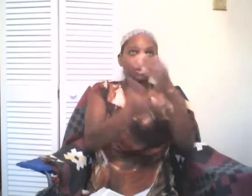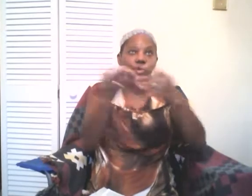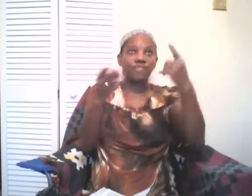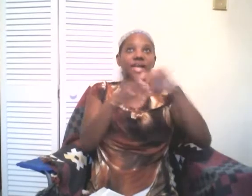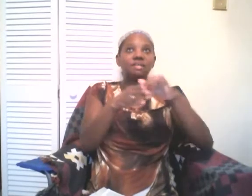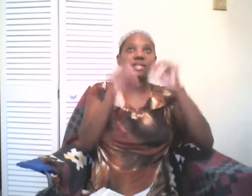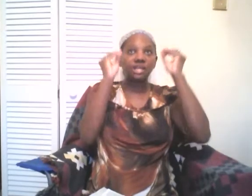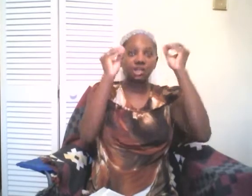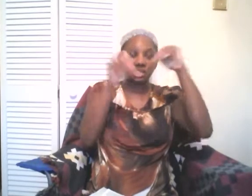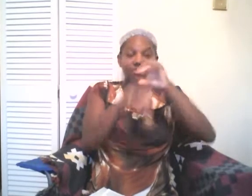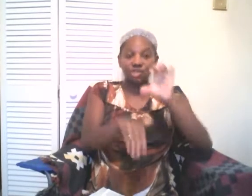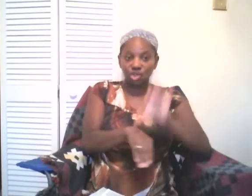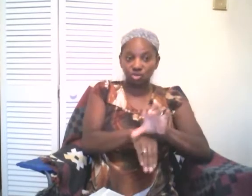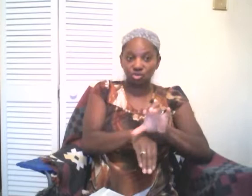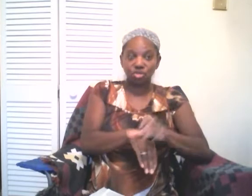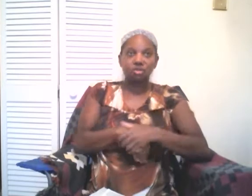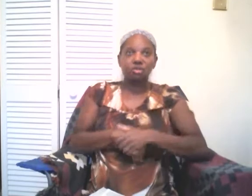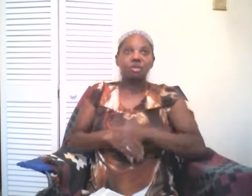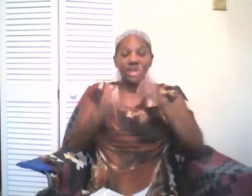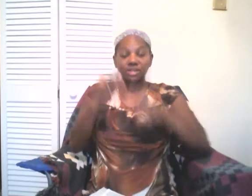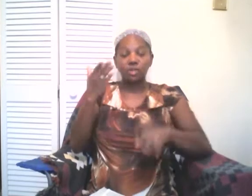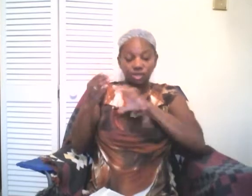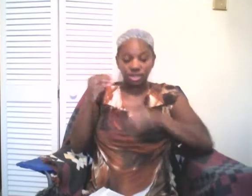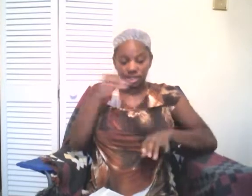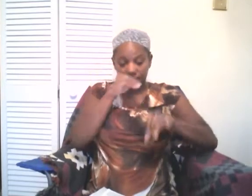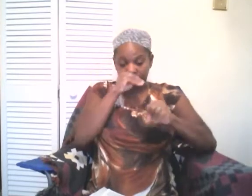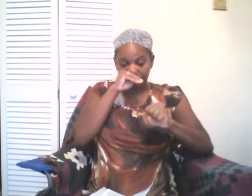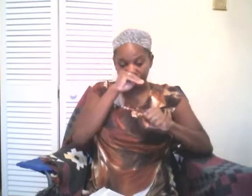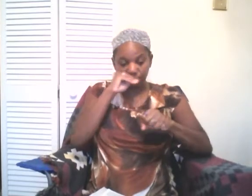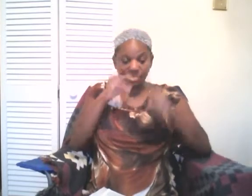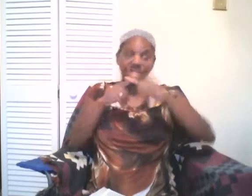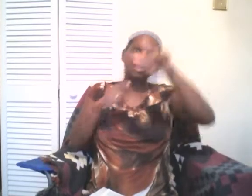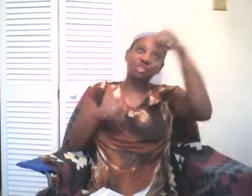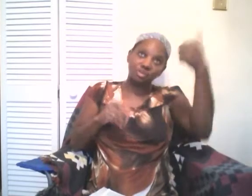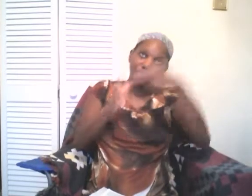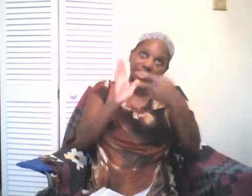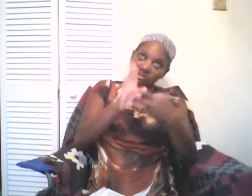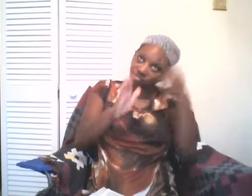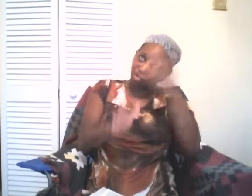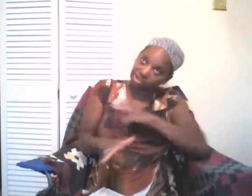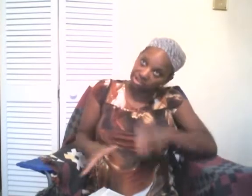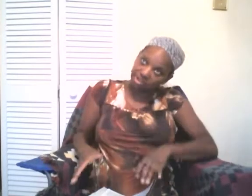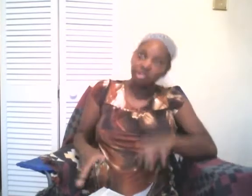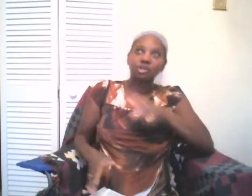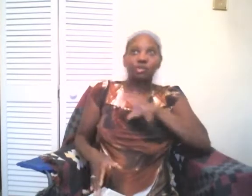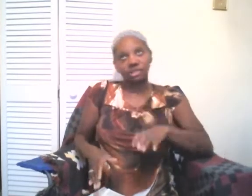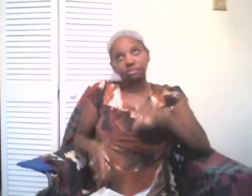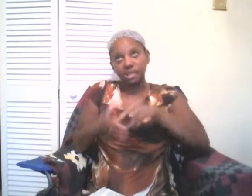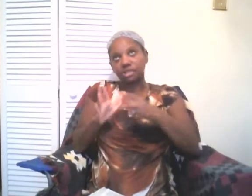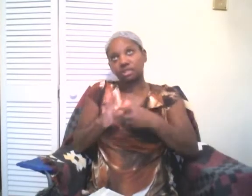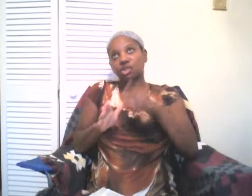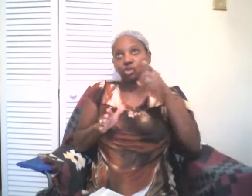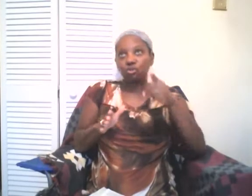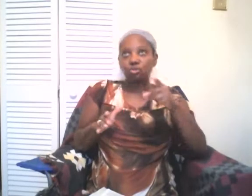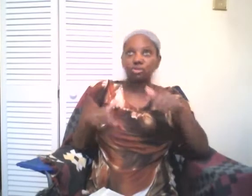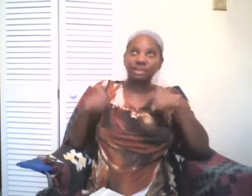someone that teaches in the church. That's what a Christian is. But then there's other meanings for Christian. Christian means that you